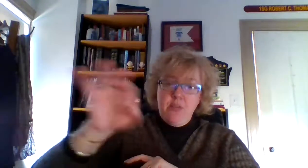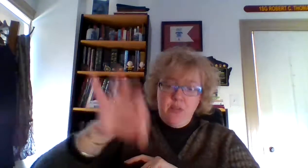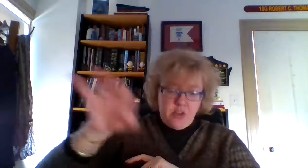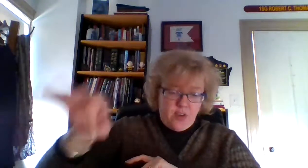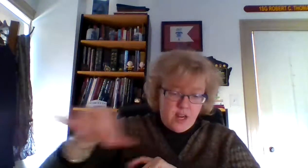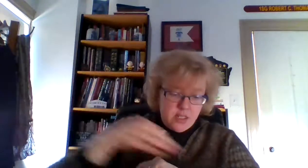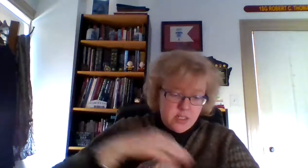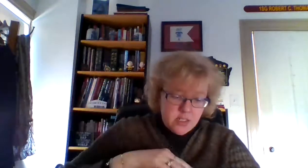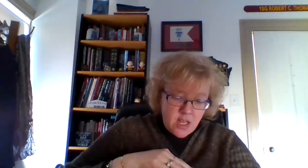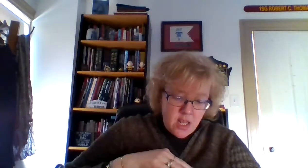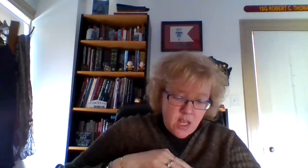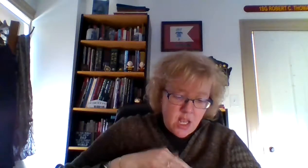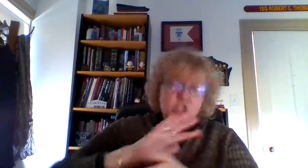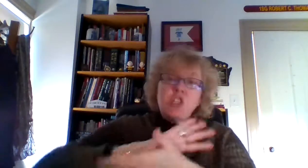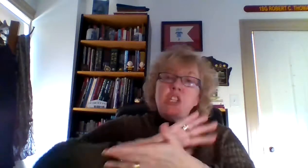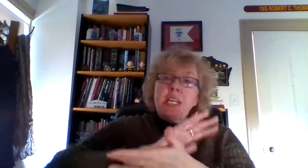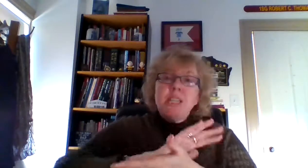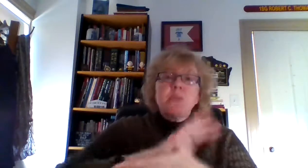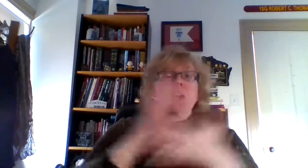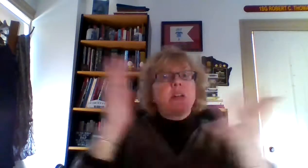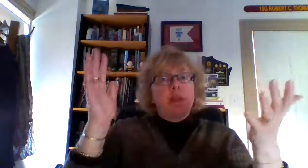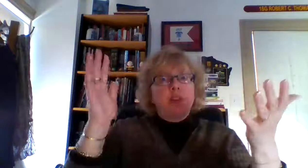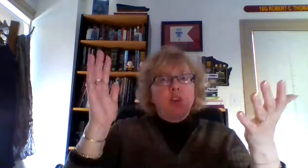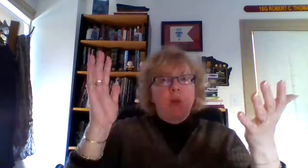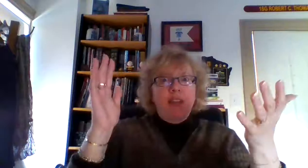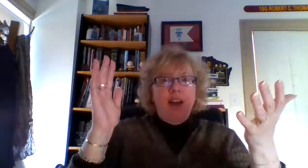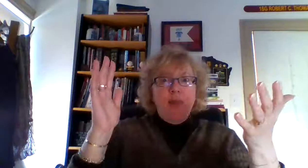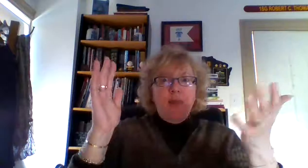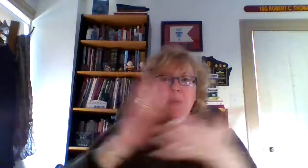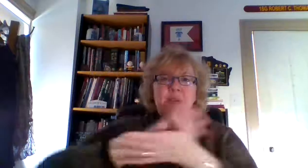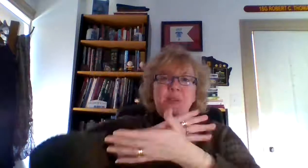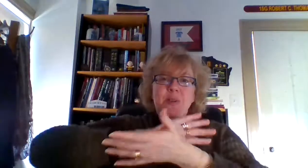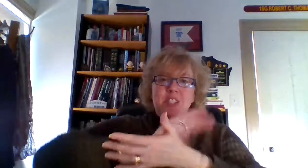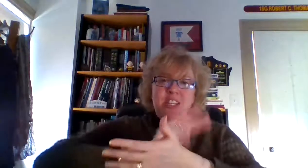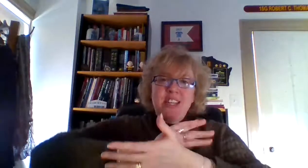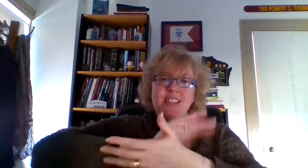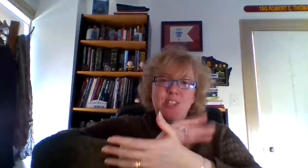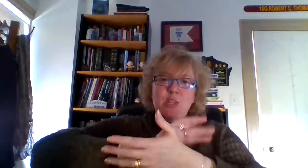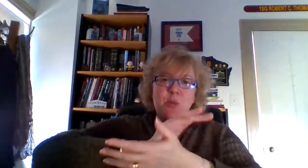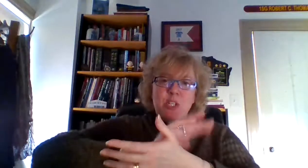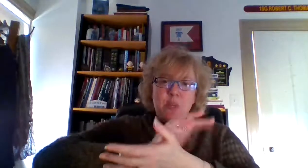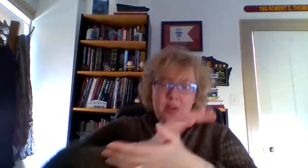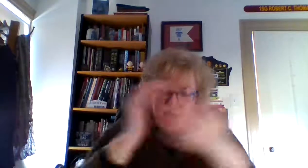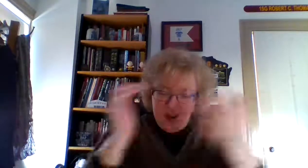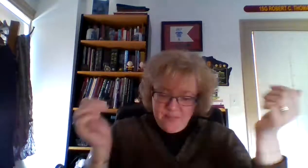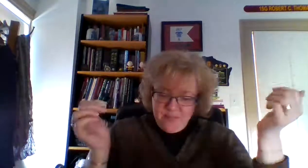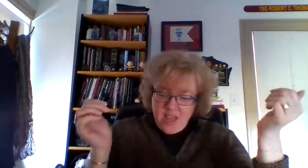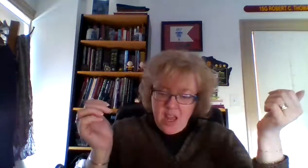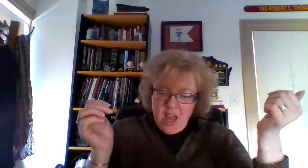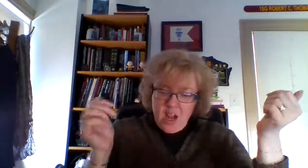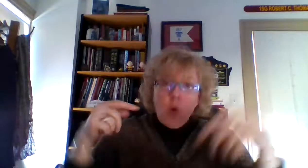French fries. Cheese, we talked about this so many times, remember? So cheese is the smushy one there. Corn,